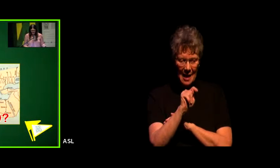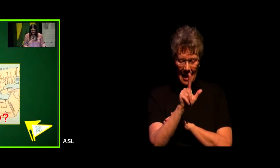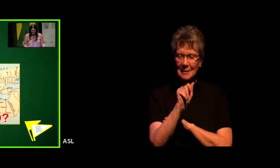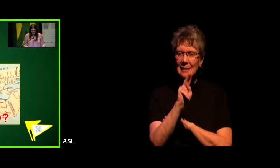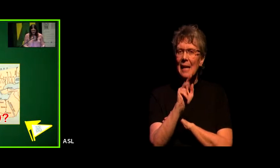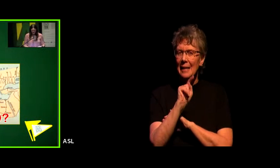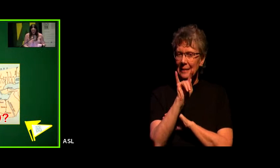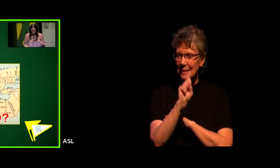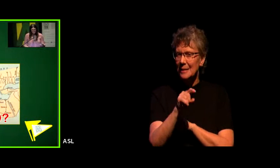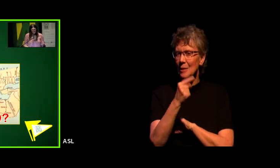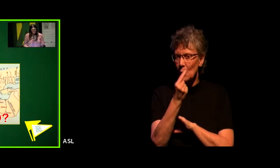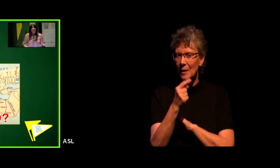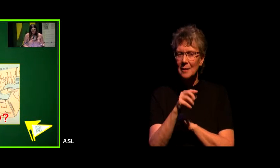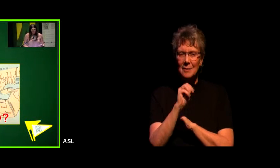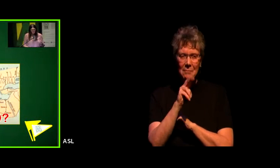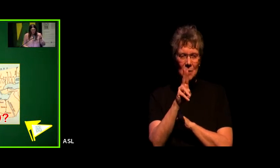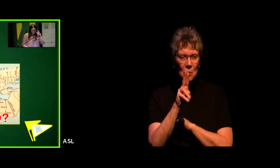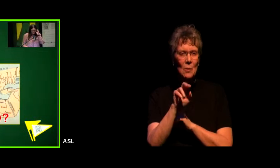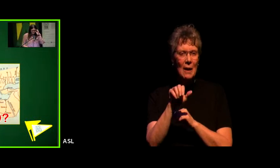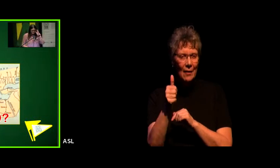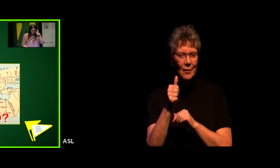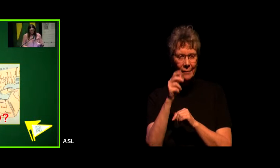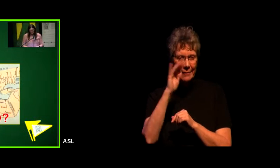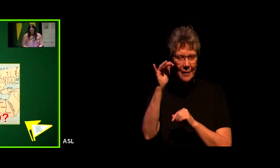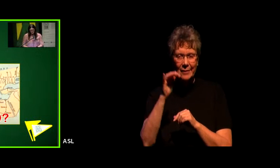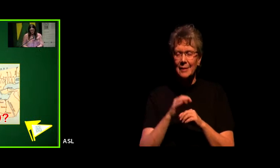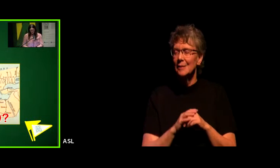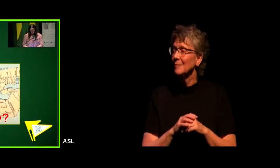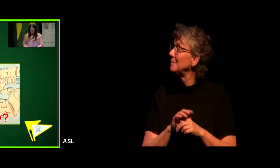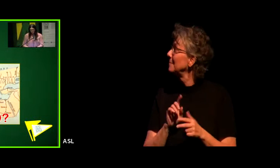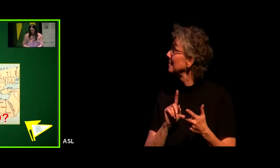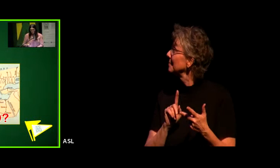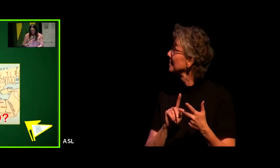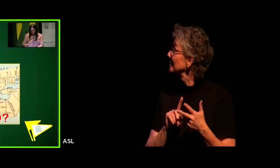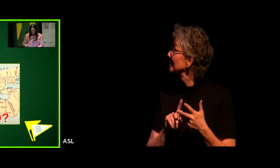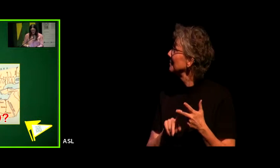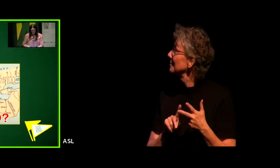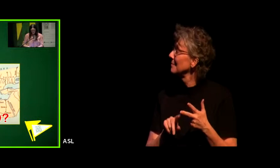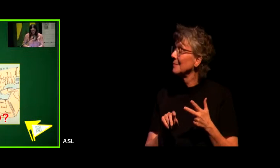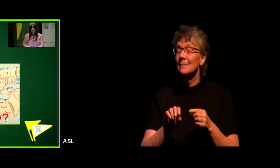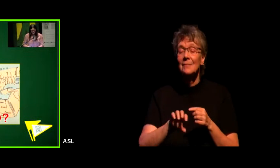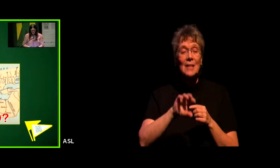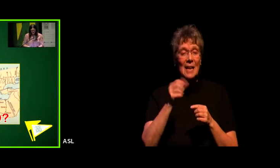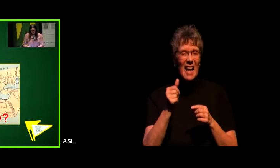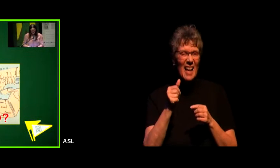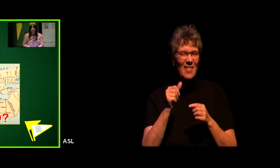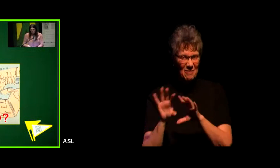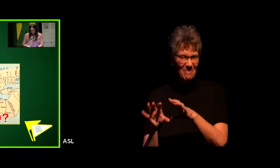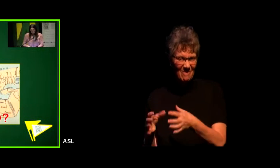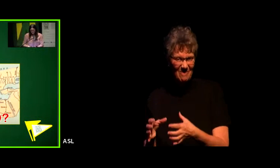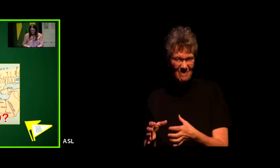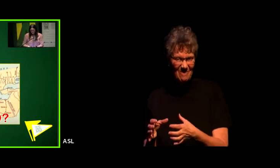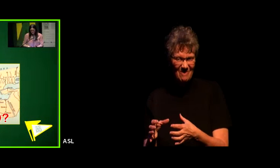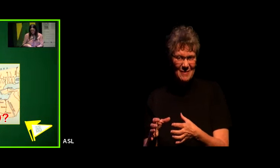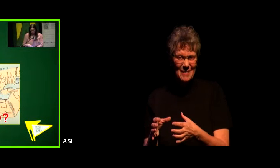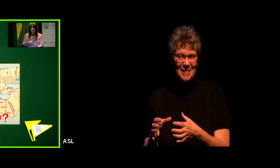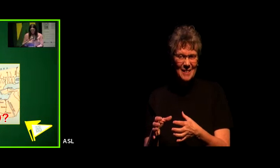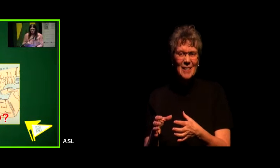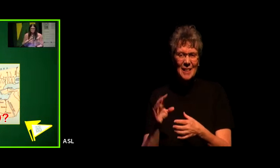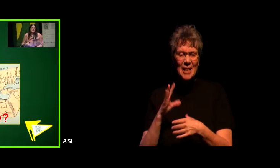nationalist theories. Sometimes these are just adoptions of pseudo-archaeological theories for religious or nationalist purposes. Other times there's